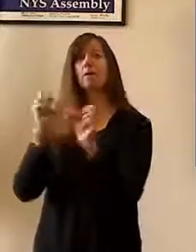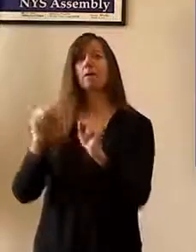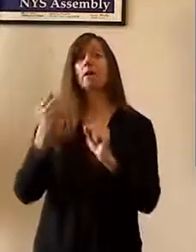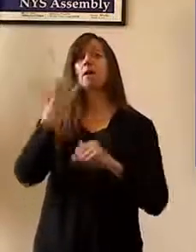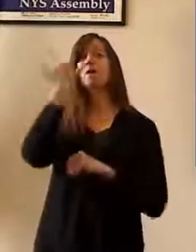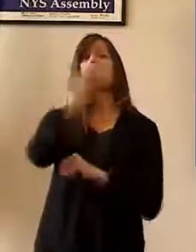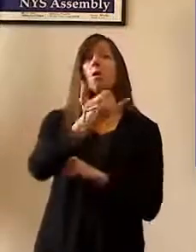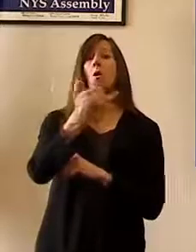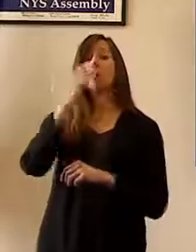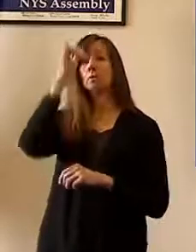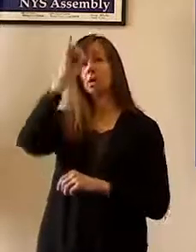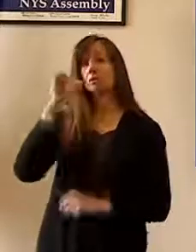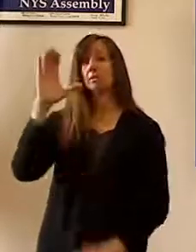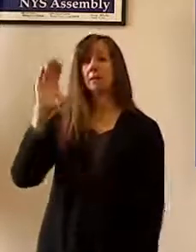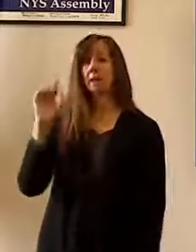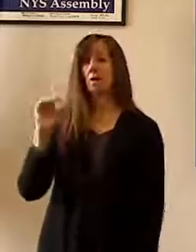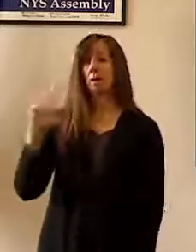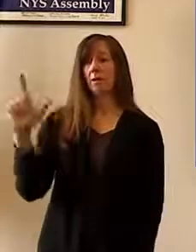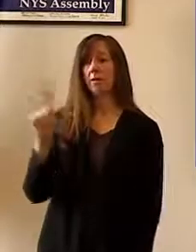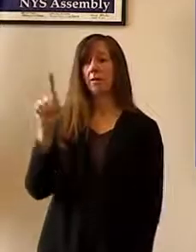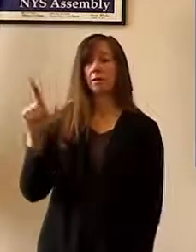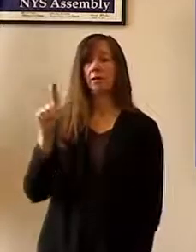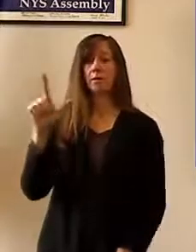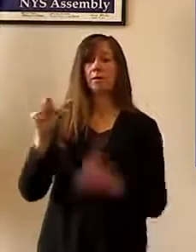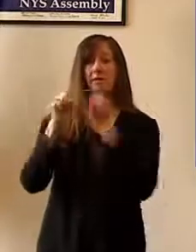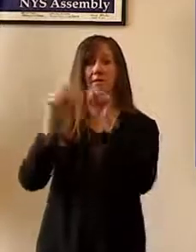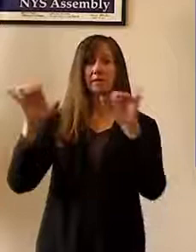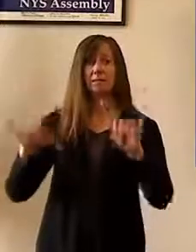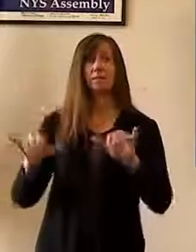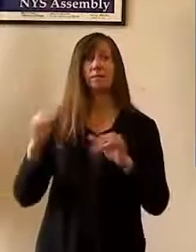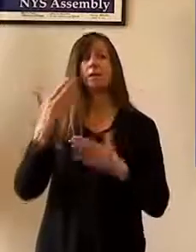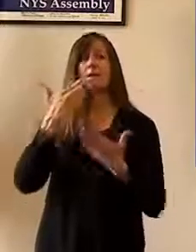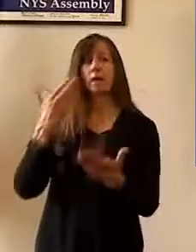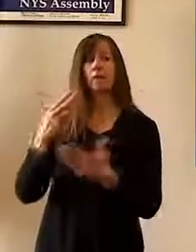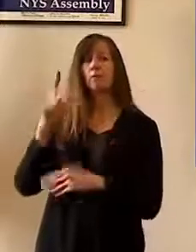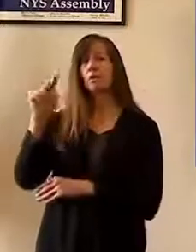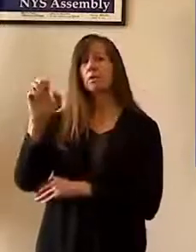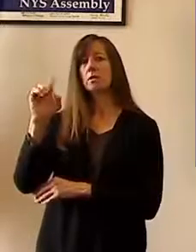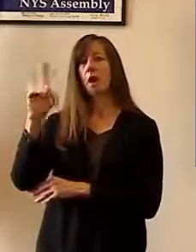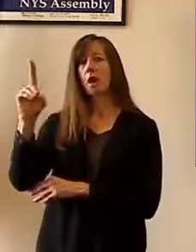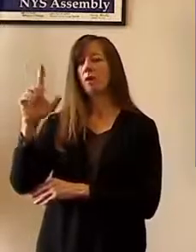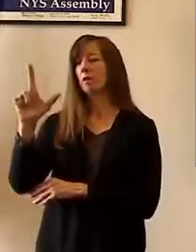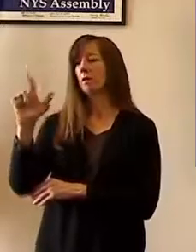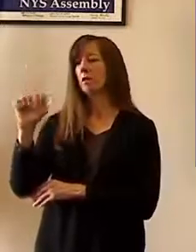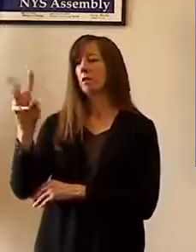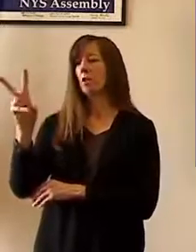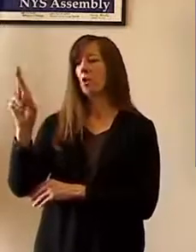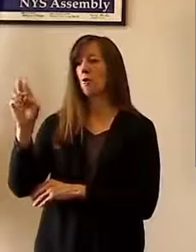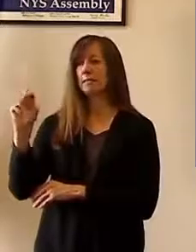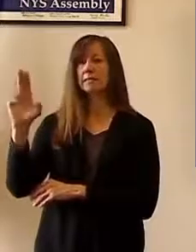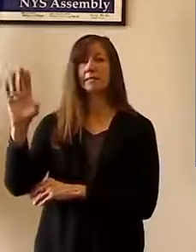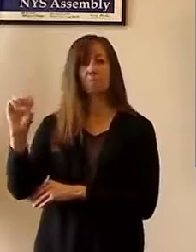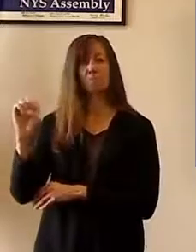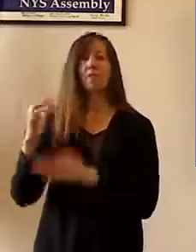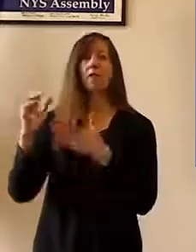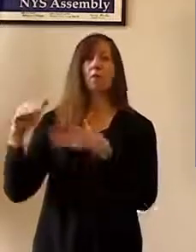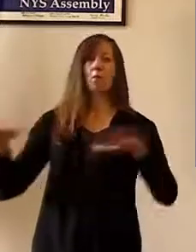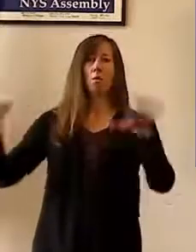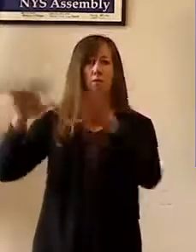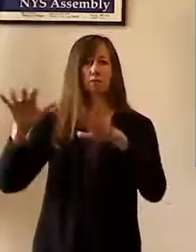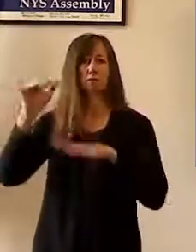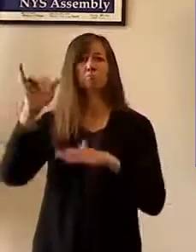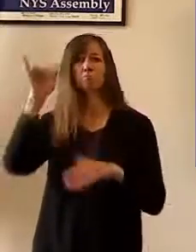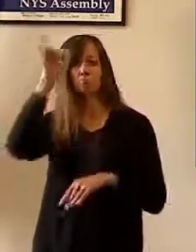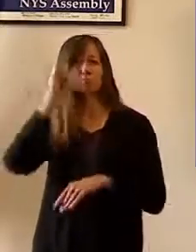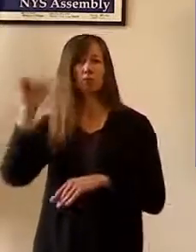any library in Dutchess County, thanks to Tom Lawrence, the Mid-Hudson Library Association, and all the library directors across the county. They'll help you sign up. If you're a senior